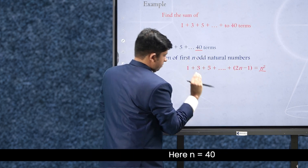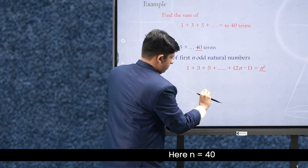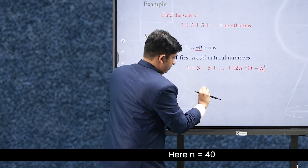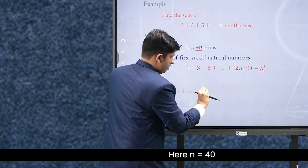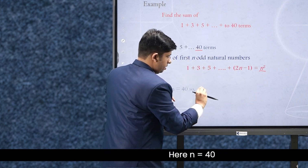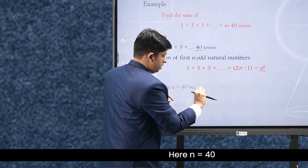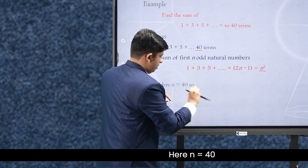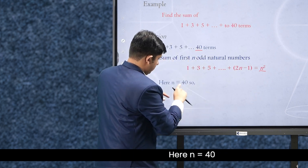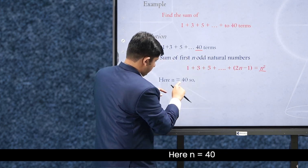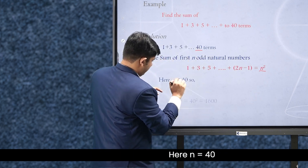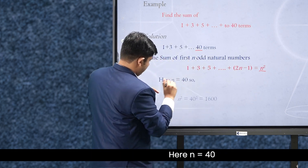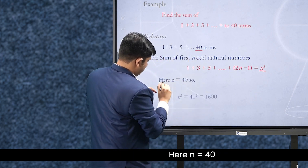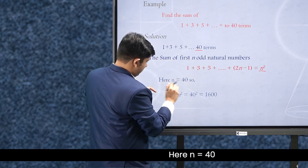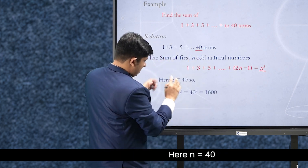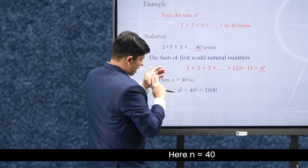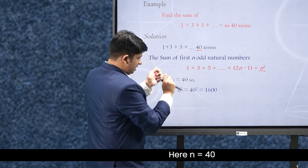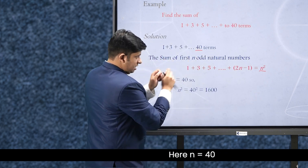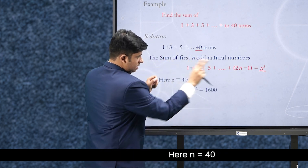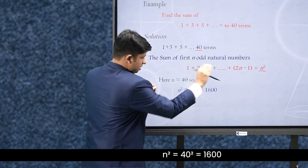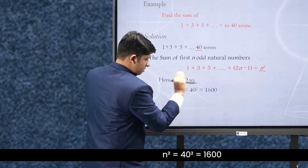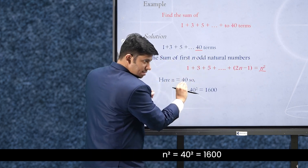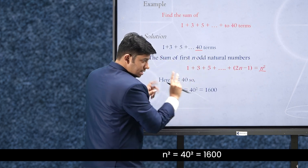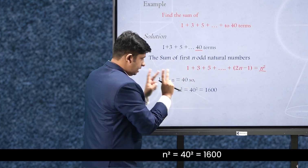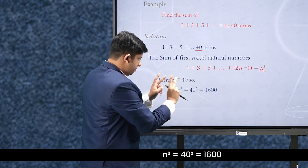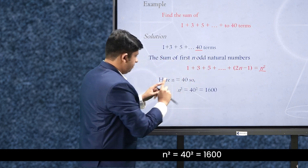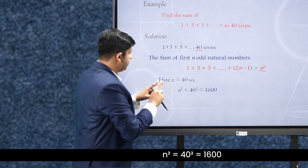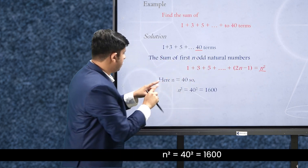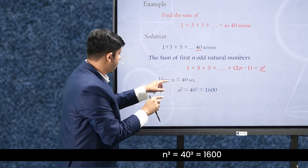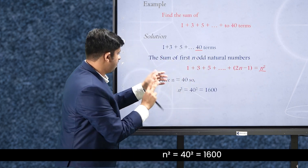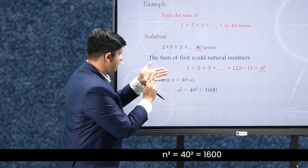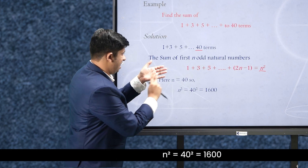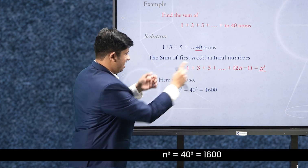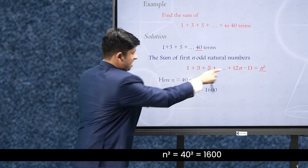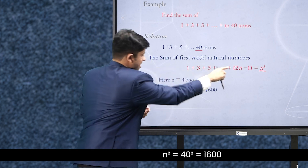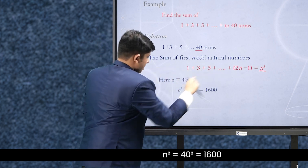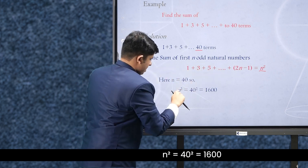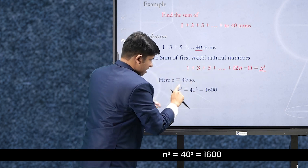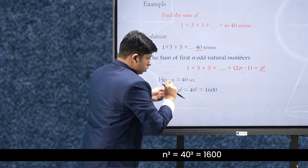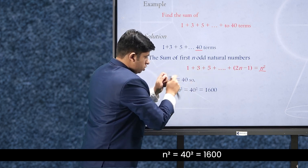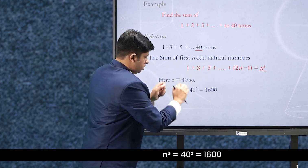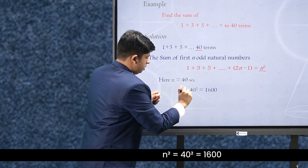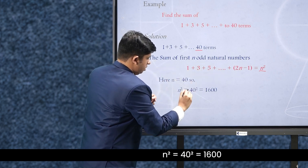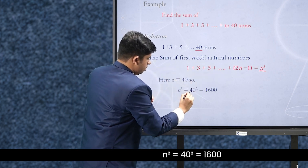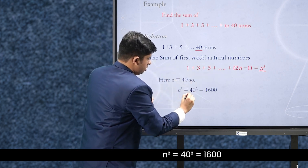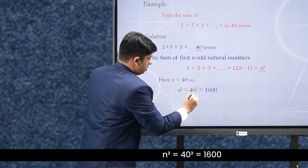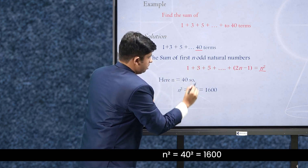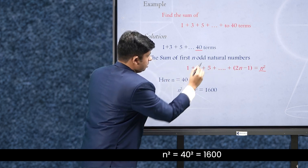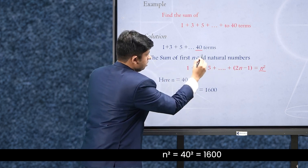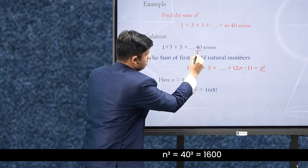Here n is equal to 40, so n square is equal to 40 square, which is equal